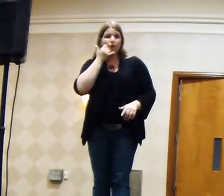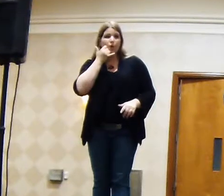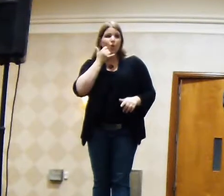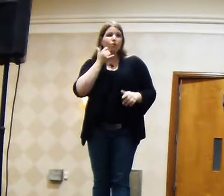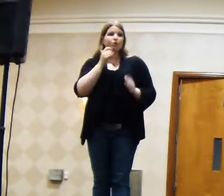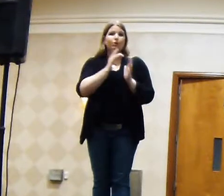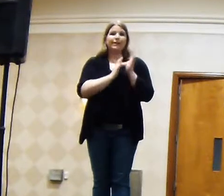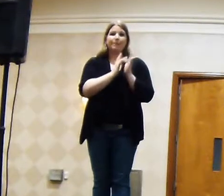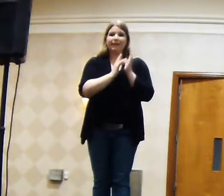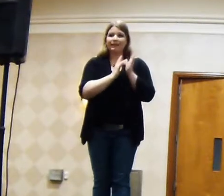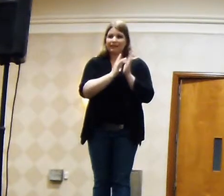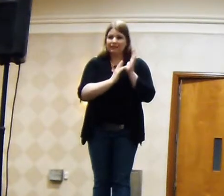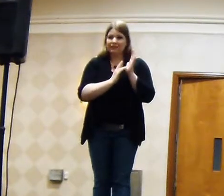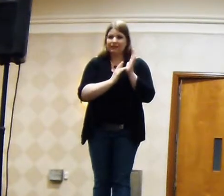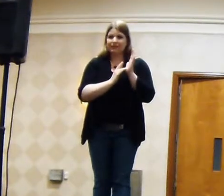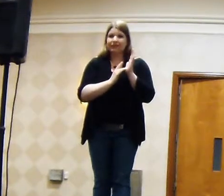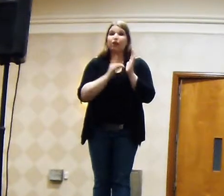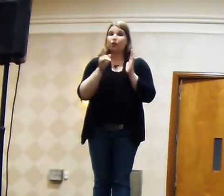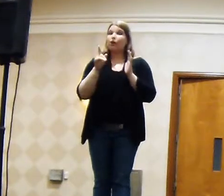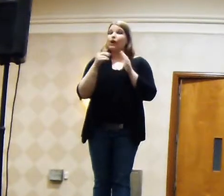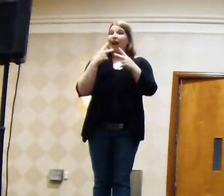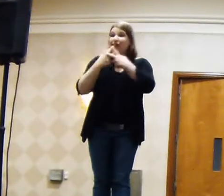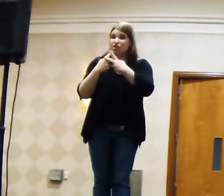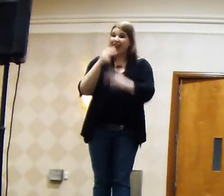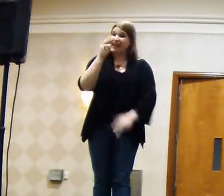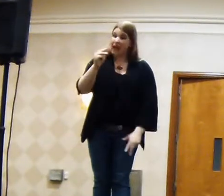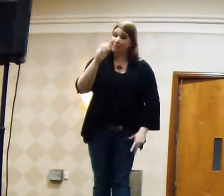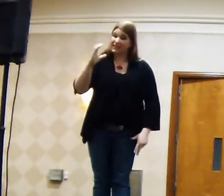a tablet. Bust those out, use hashtag